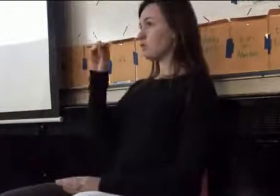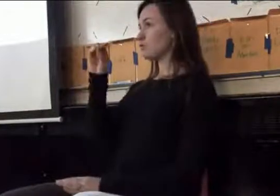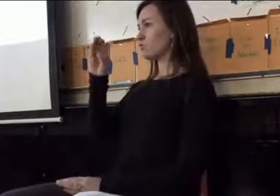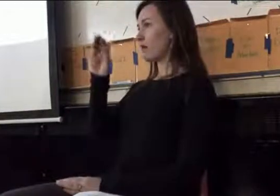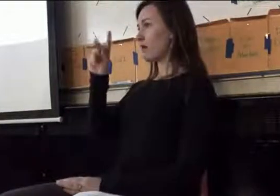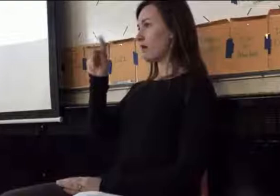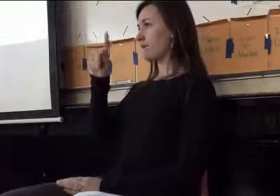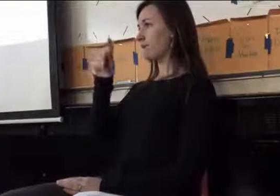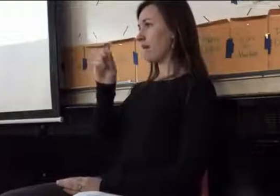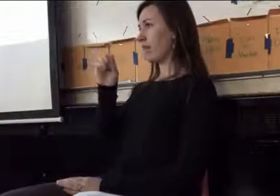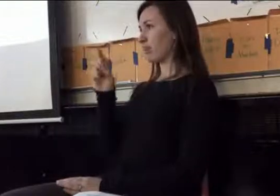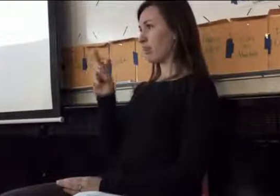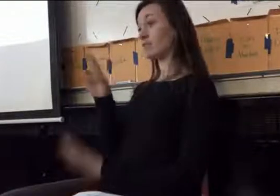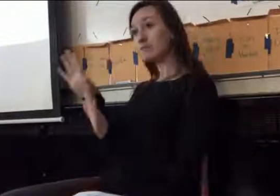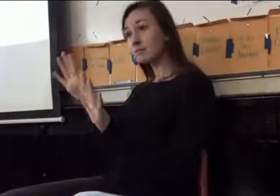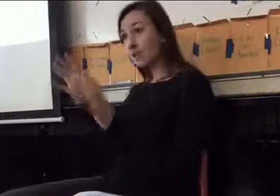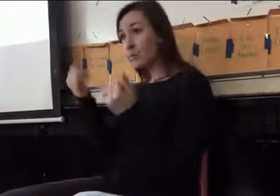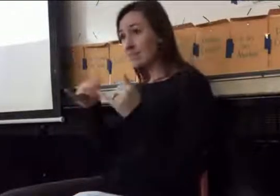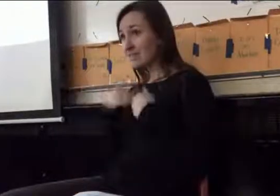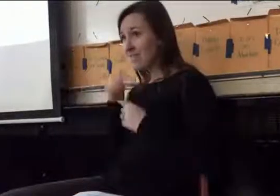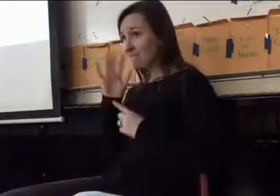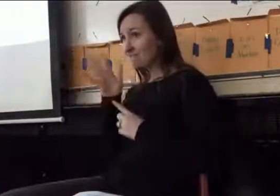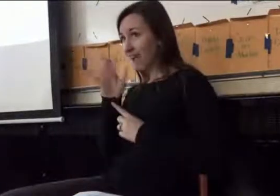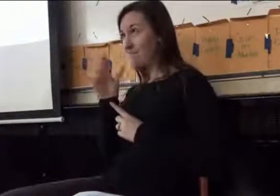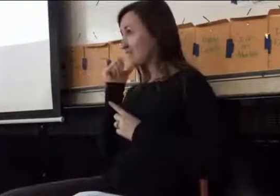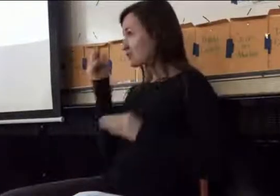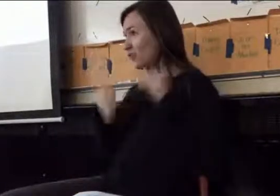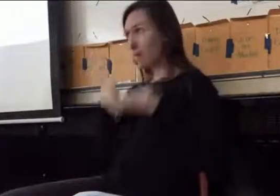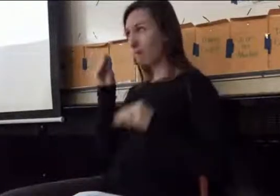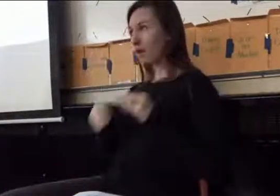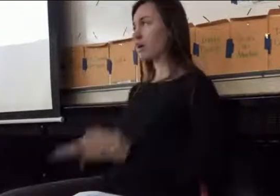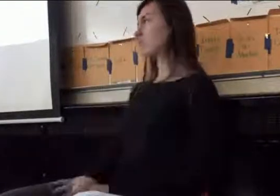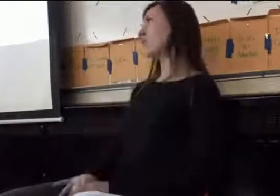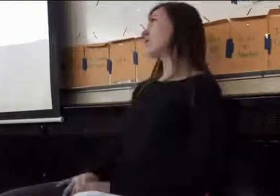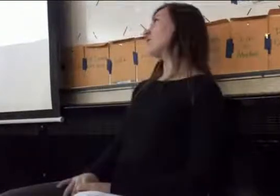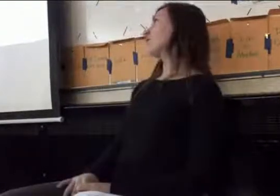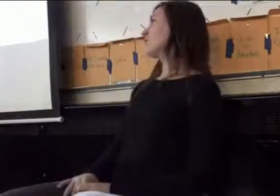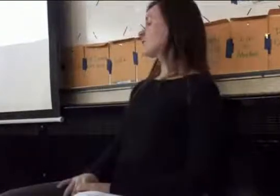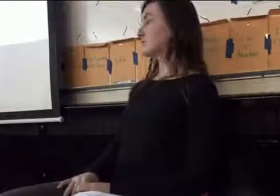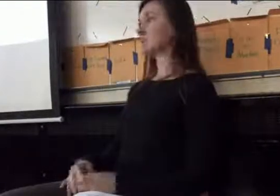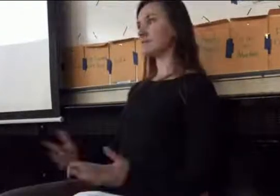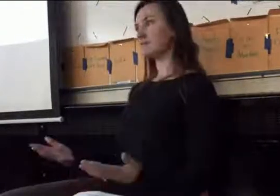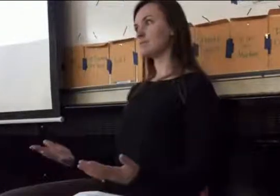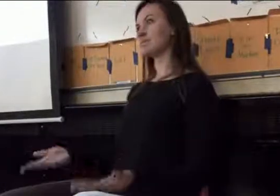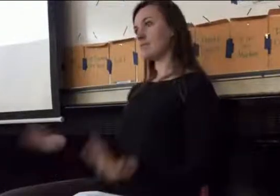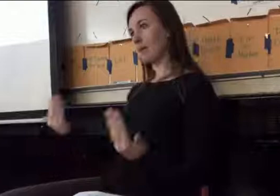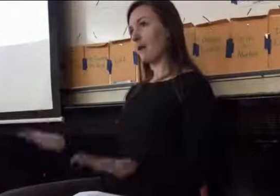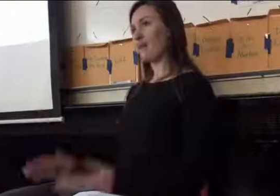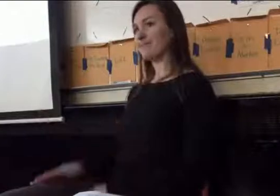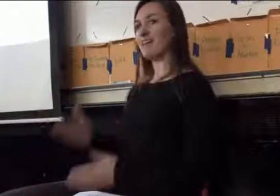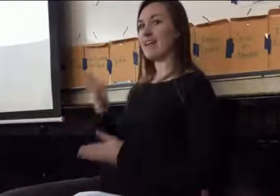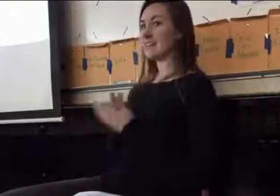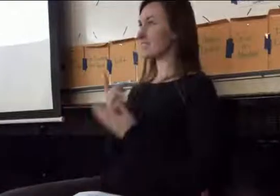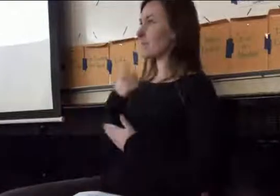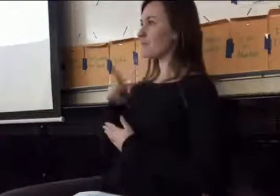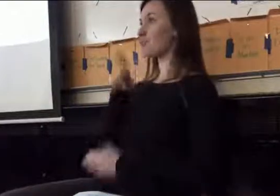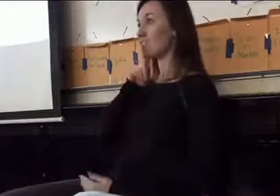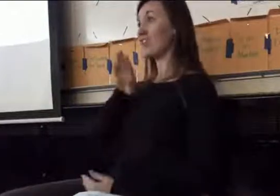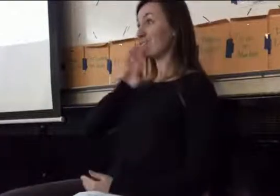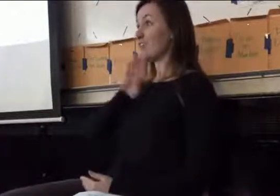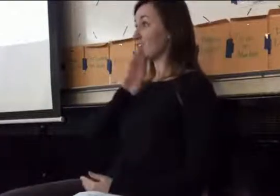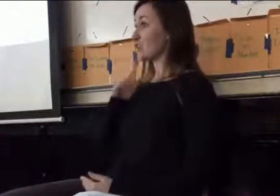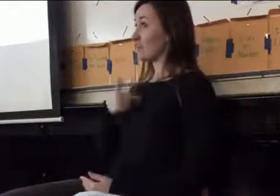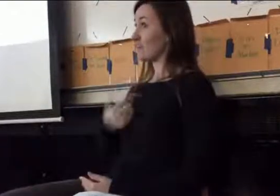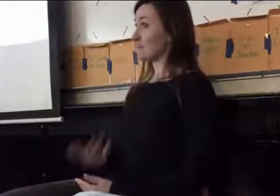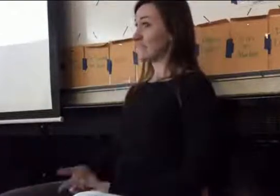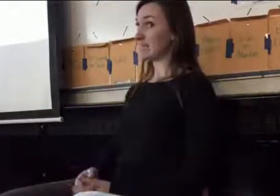incredibly enough, we still have 5 minutes left in class. Wow. Yeah, I know. Some of you are frustrating me,